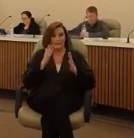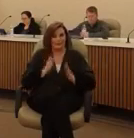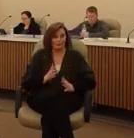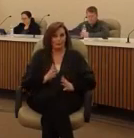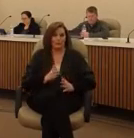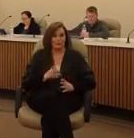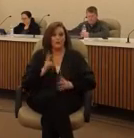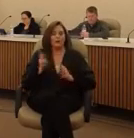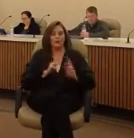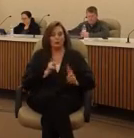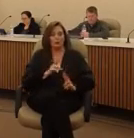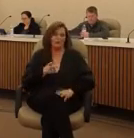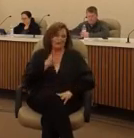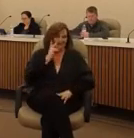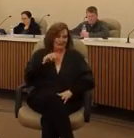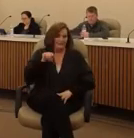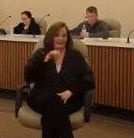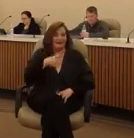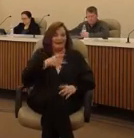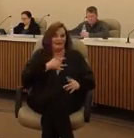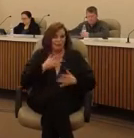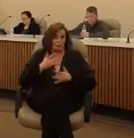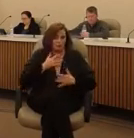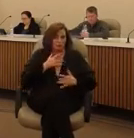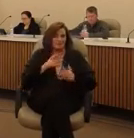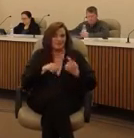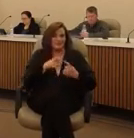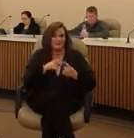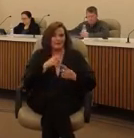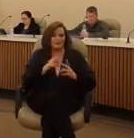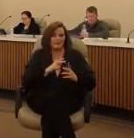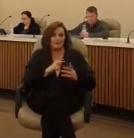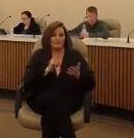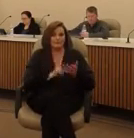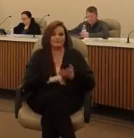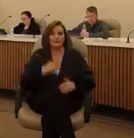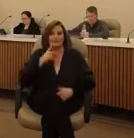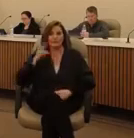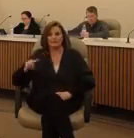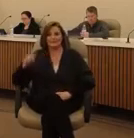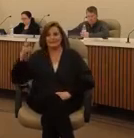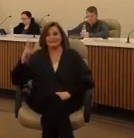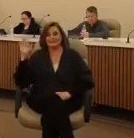out what their concerns were that signed that petition? Is there a second?